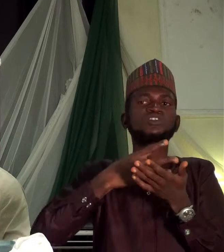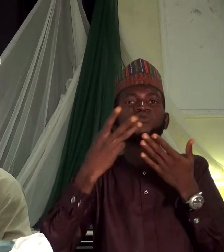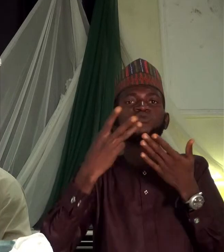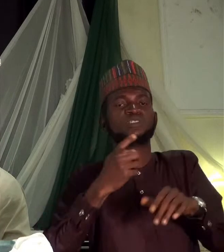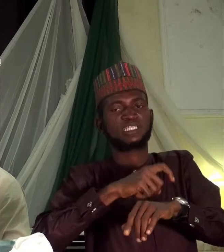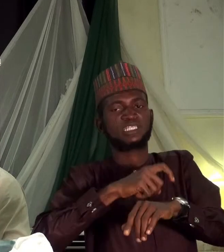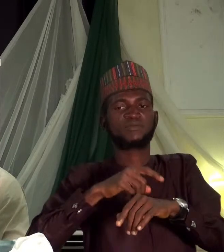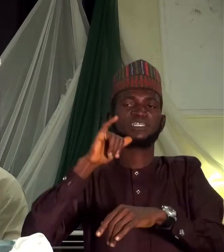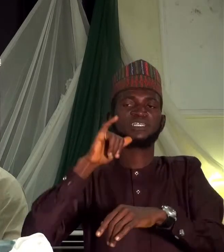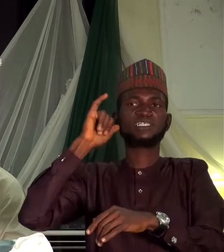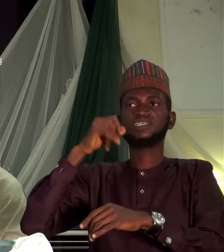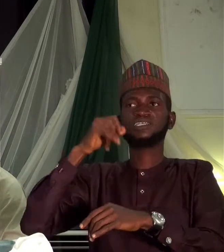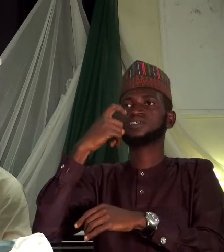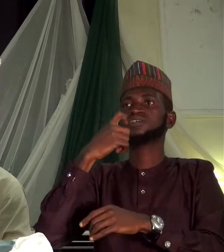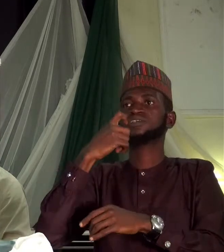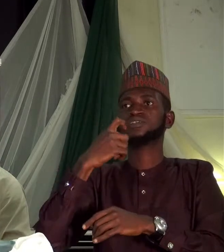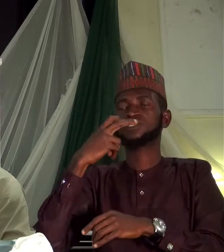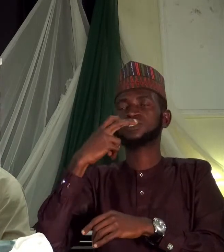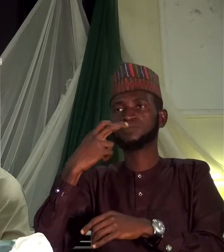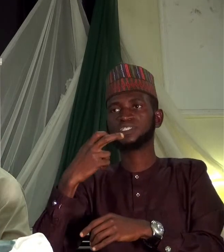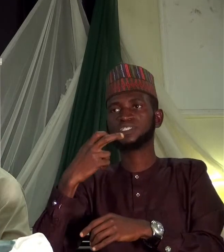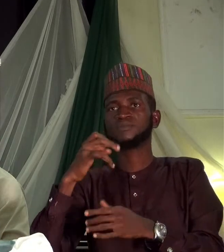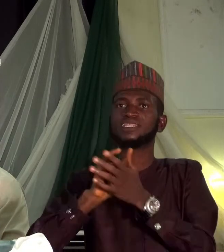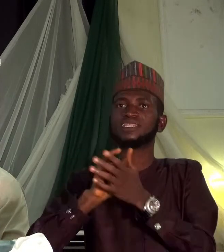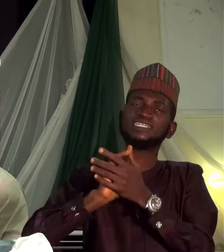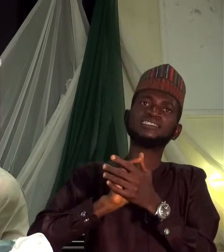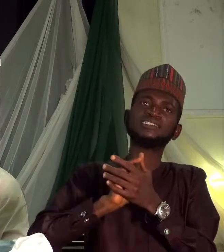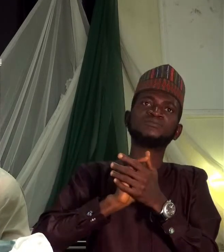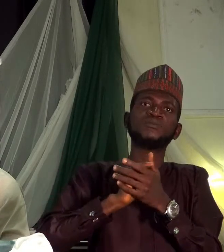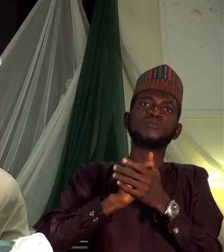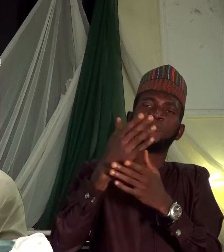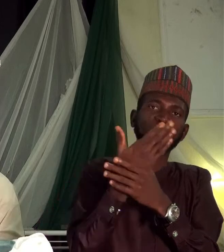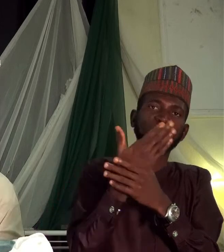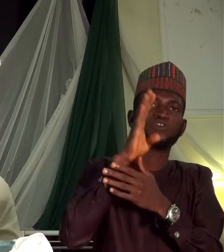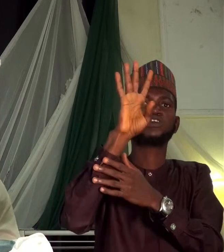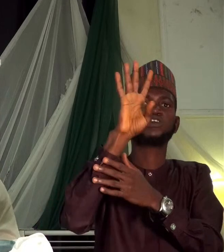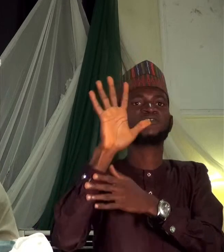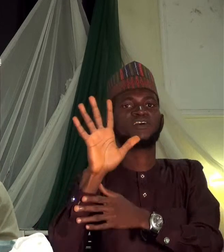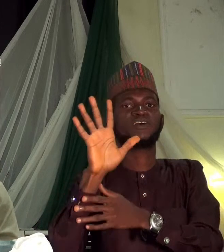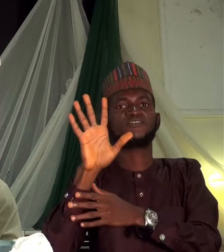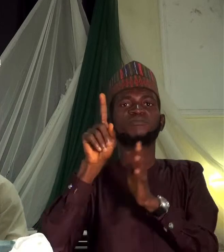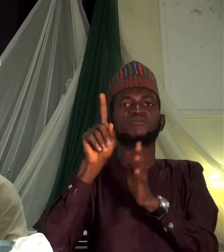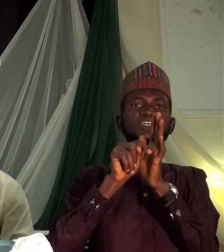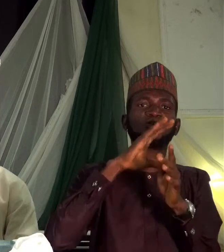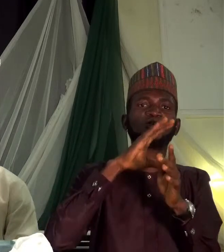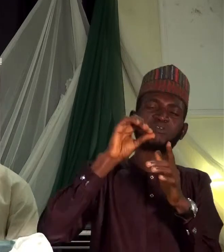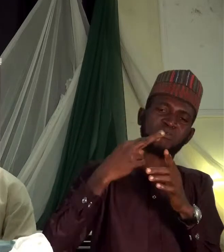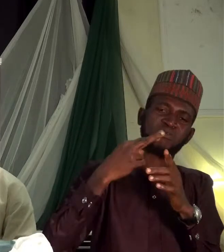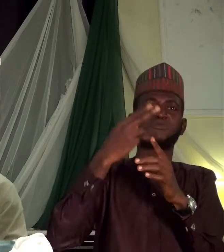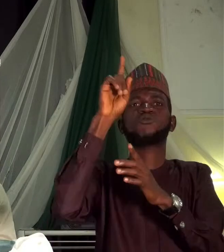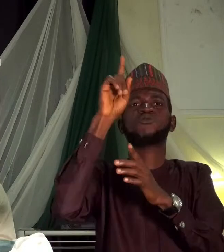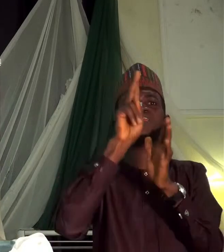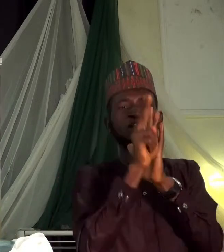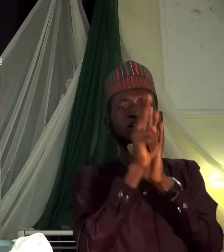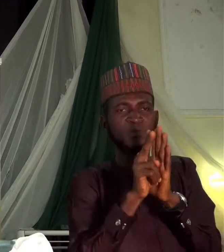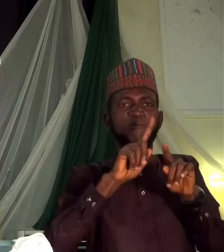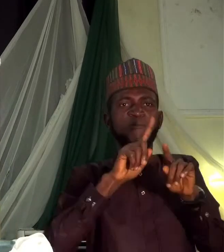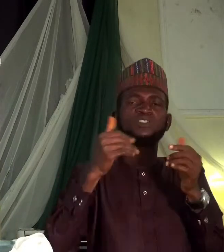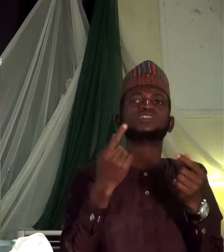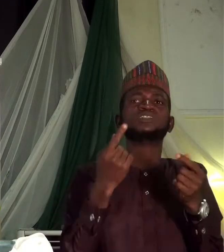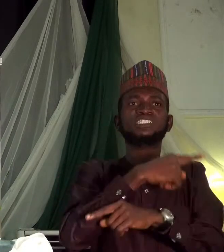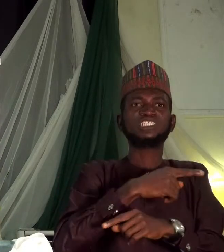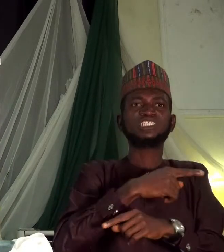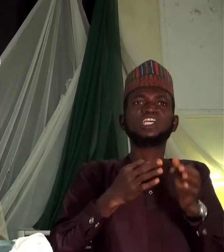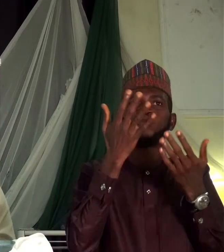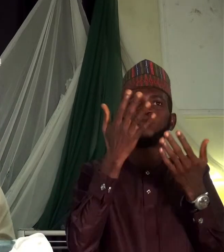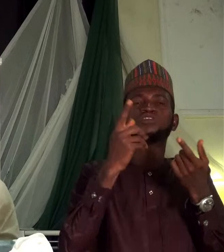soro wali so fun mi wi pe laarin 45 minutes 1 hour sugbon mo se n woju ojo loni teyan ba lohun o lo 45 minutes